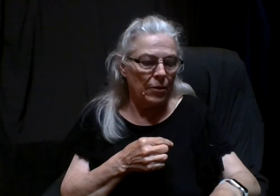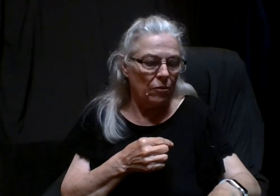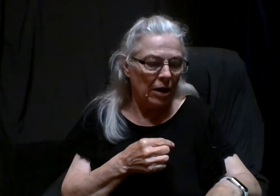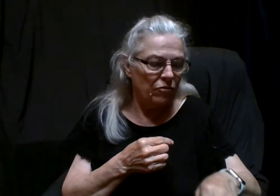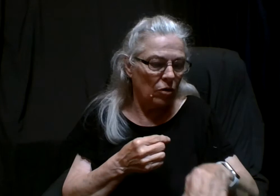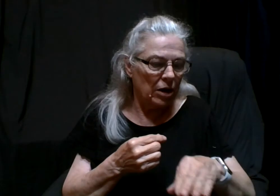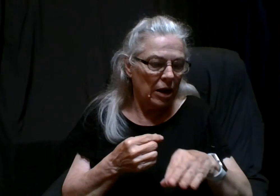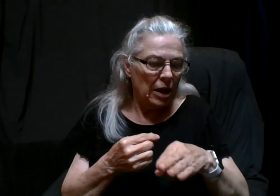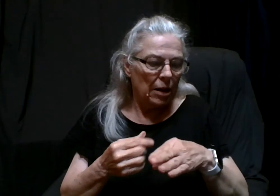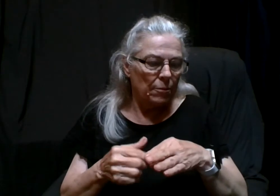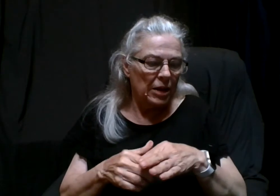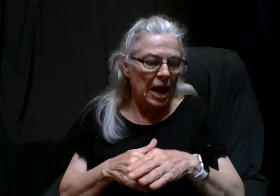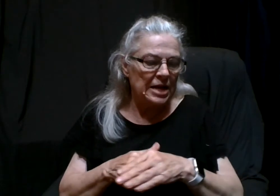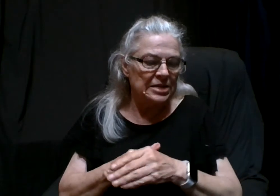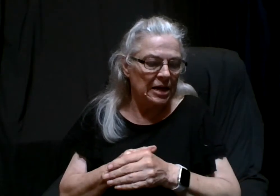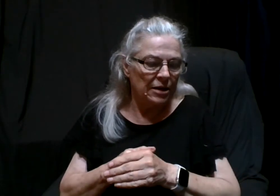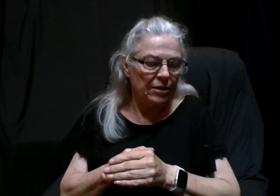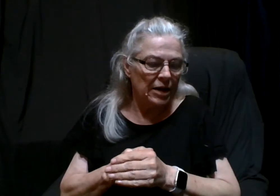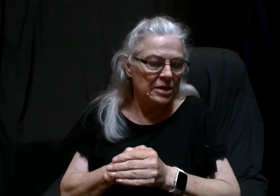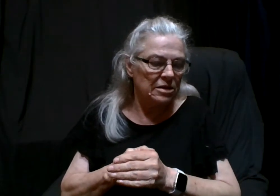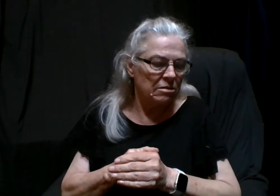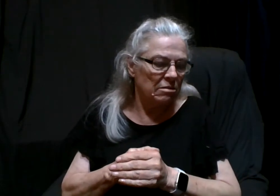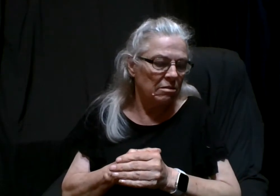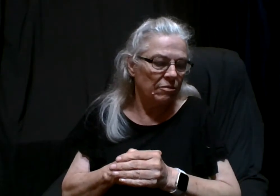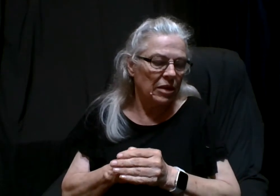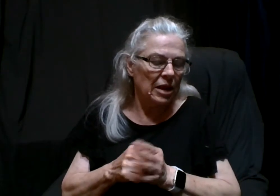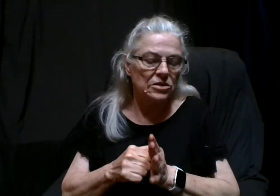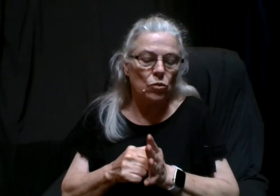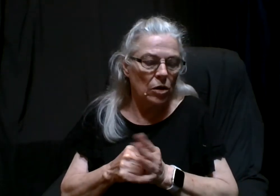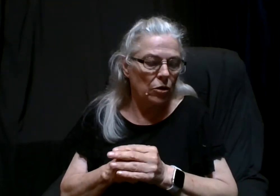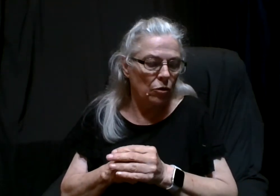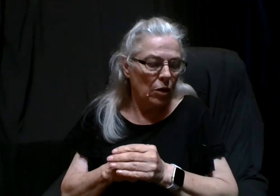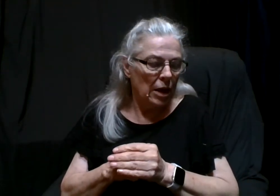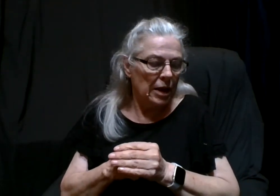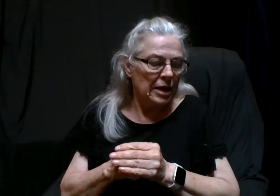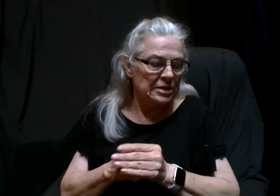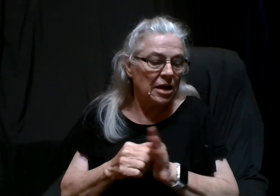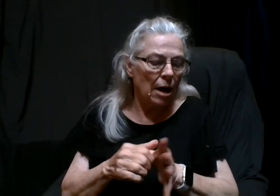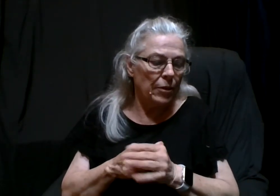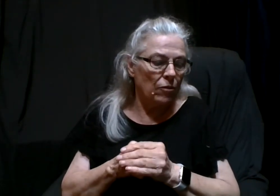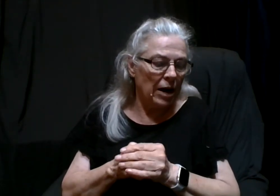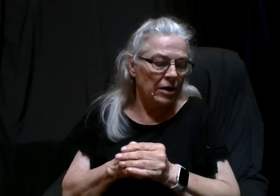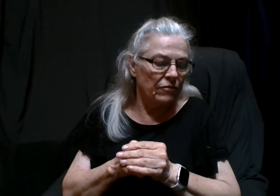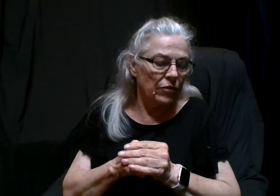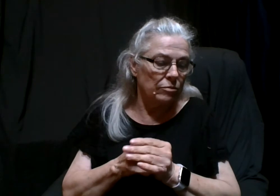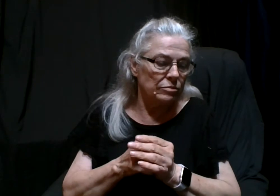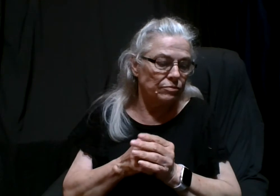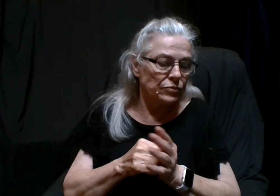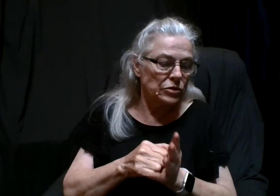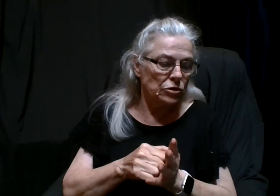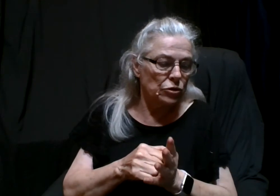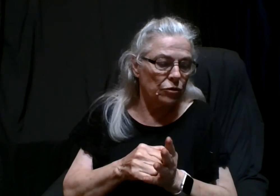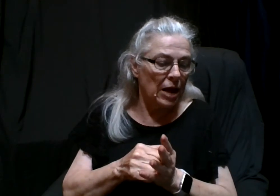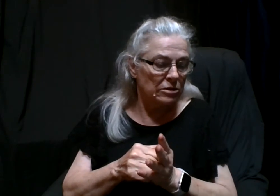copyright for it. But AZ Lyrics is the one who is copyrighted from 2000